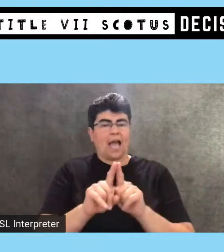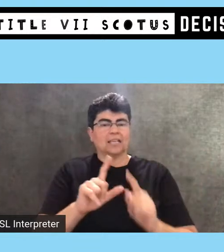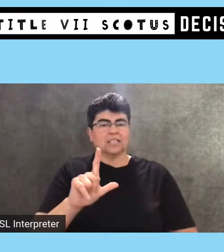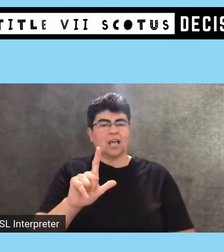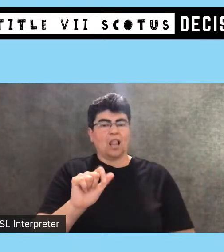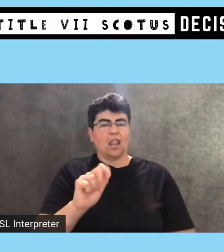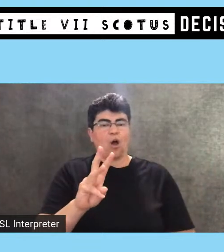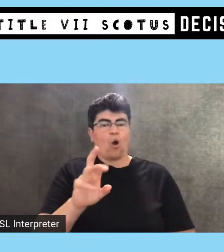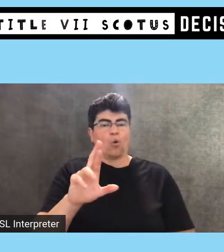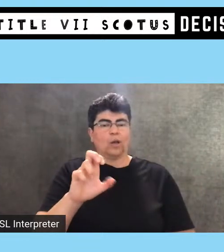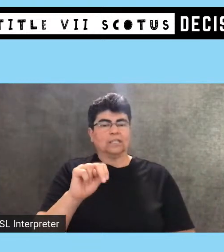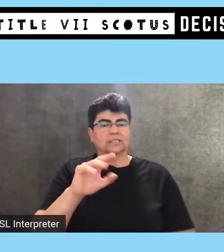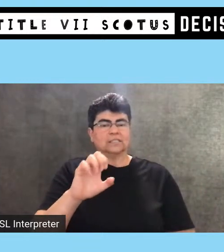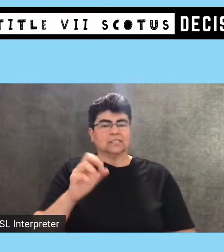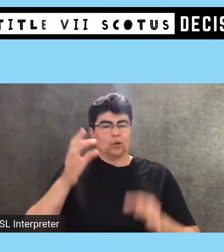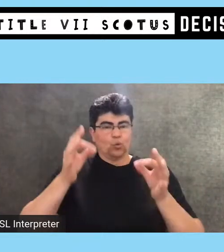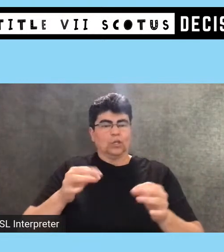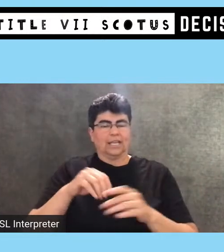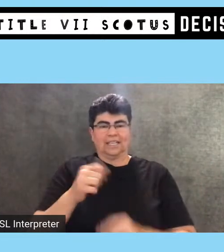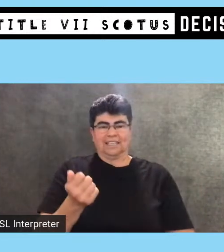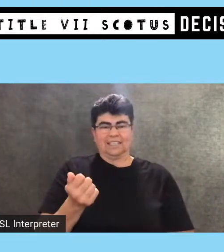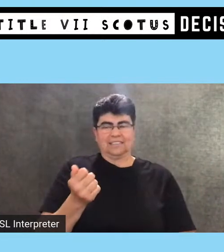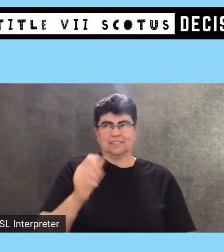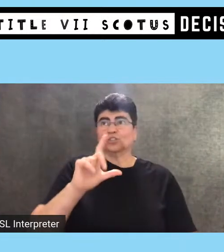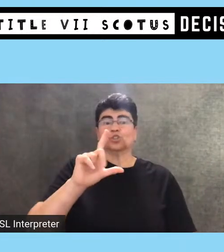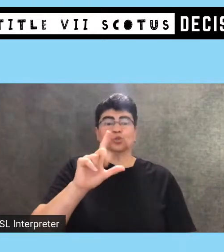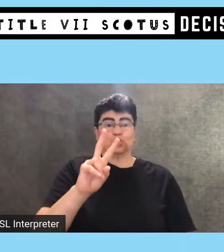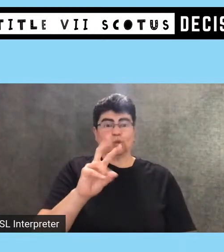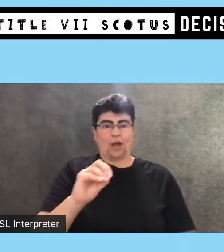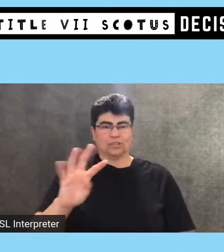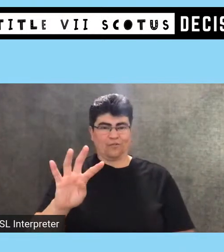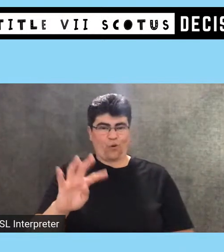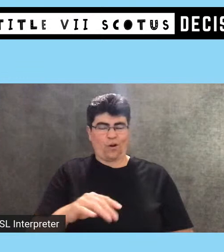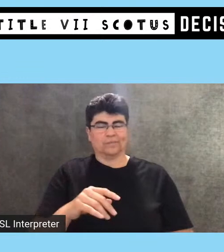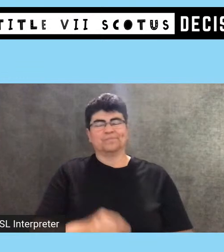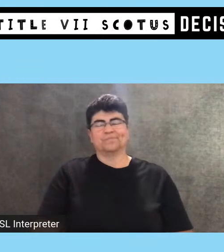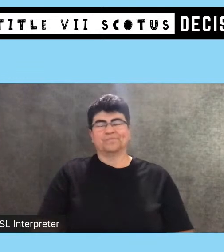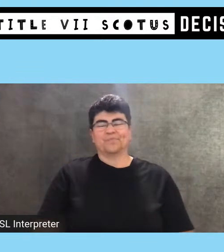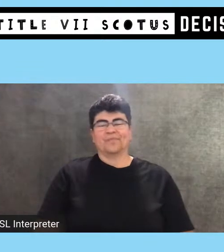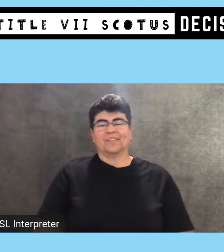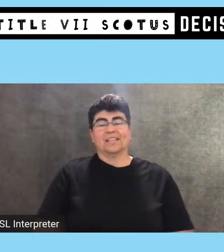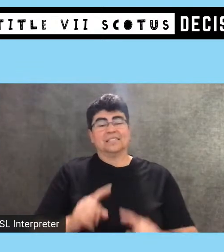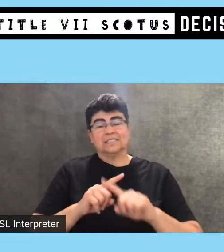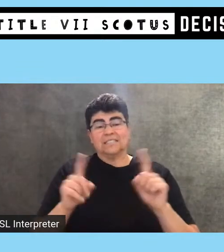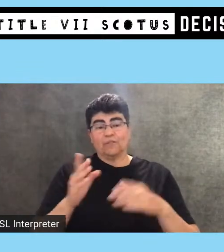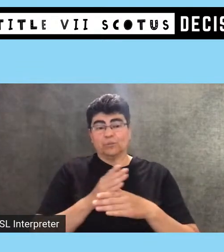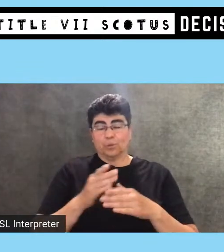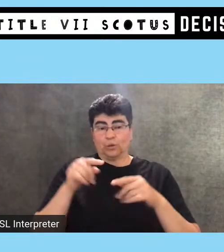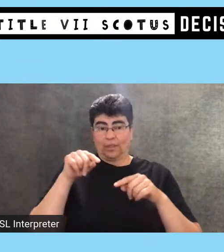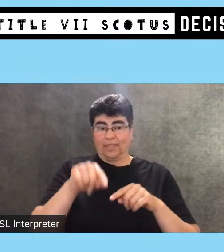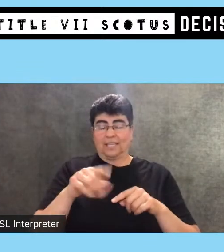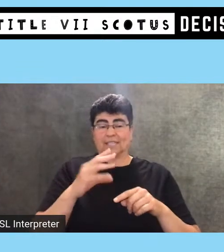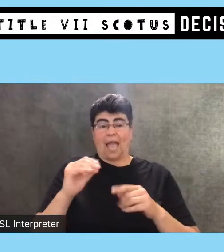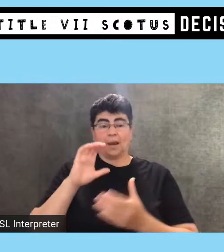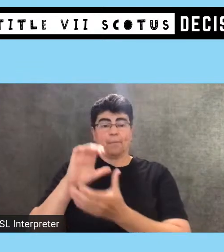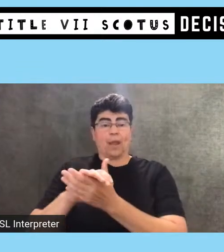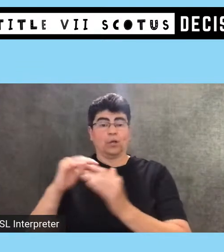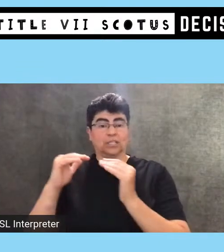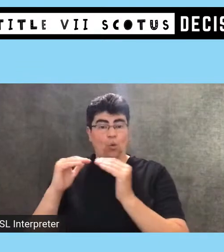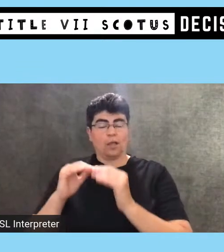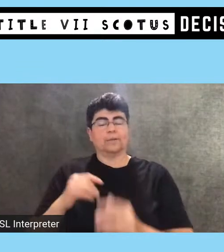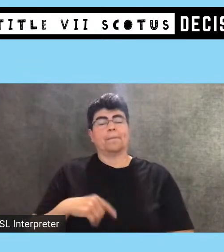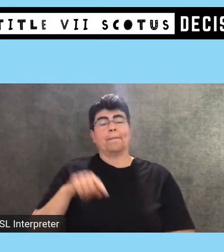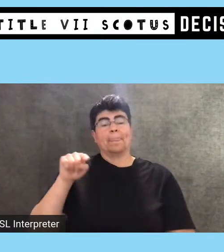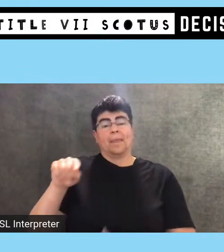Lawrence ruling in 1990 or 2004, excuse me. The difference between this one and marriage equality is that